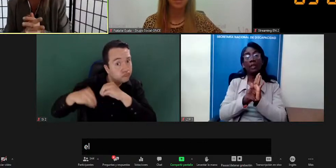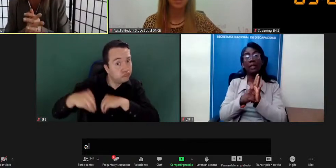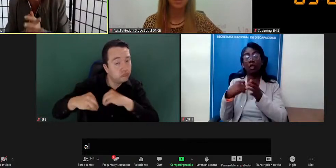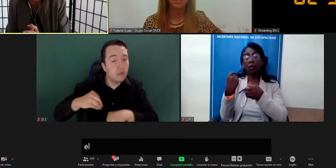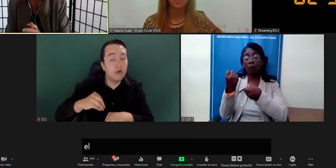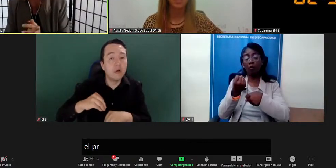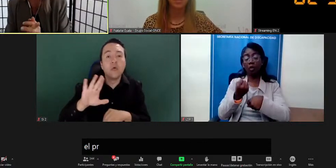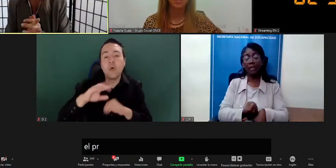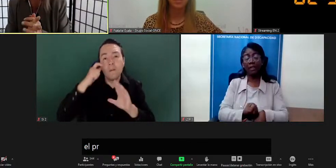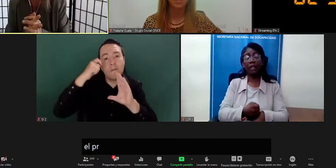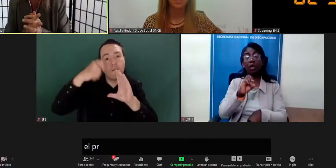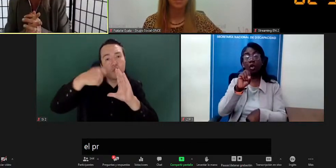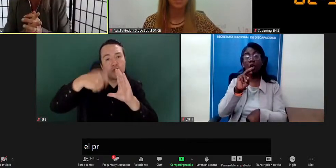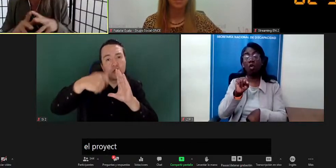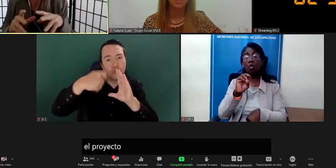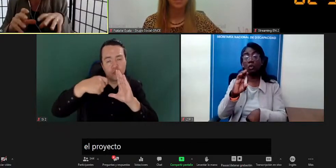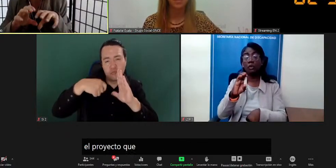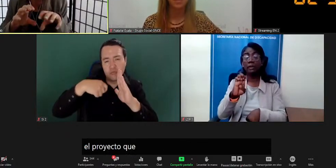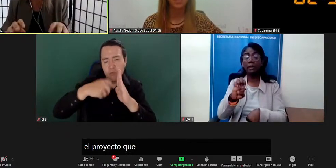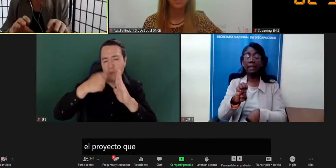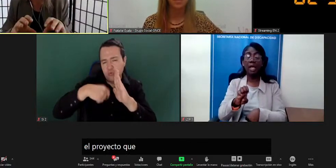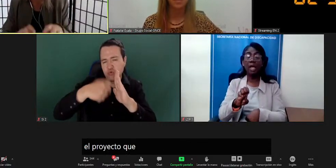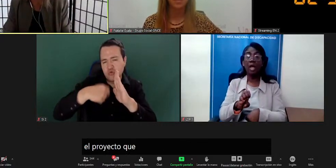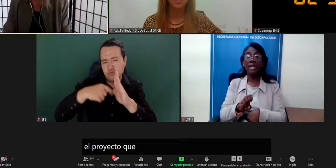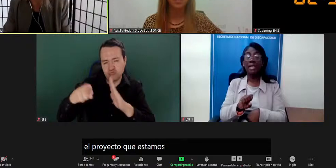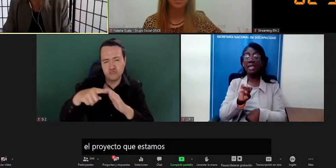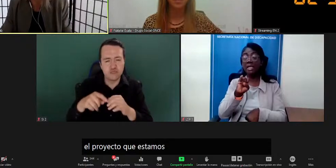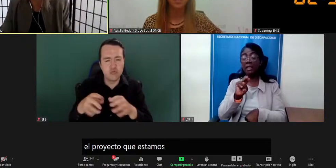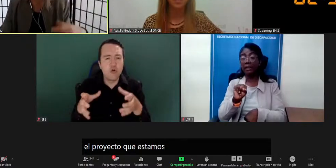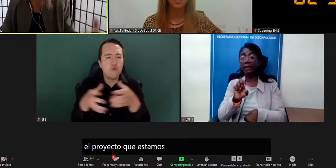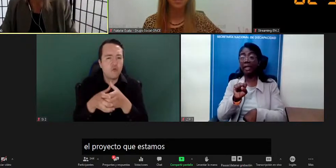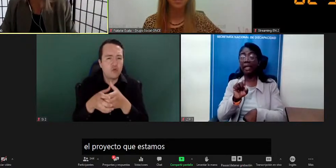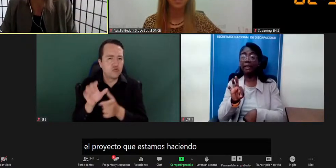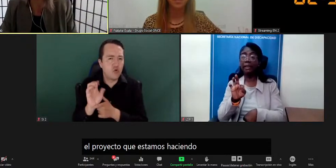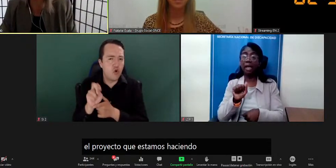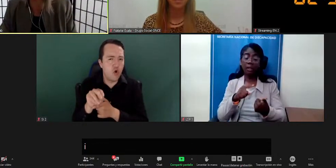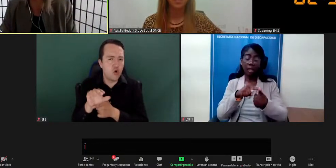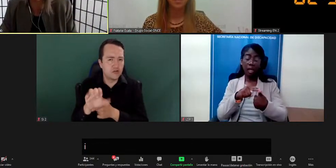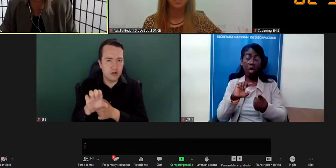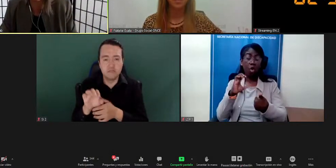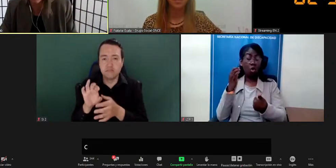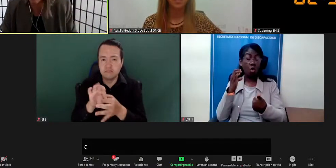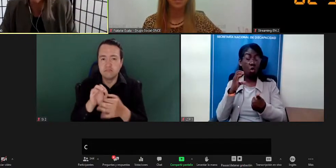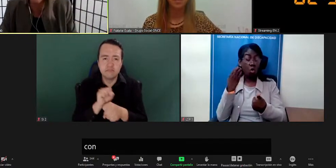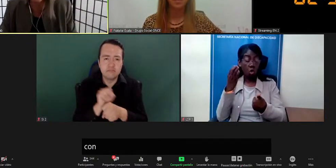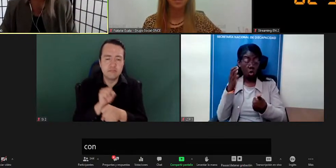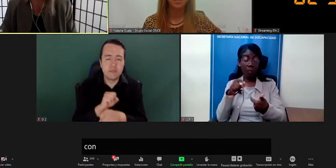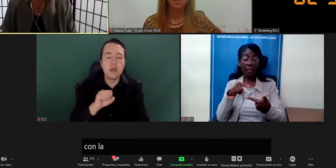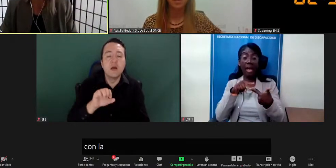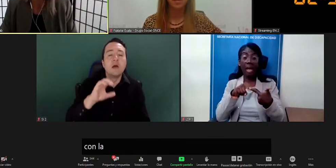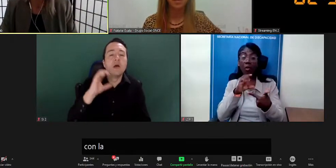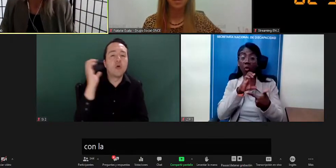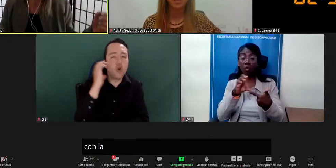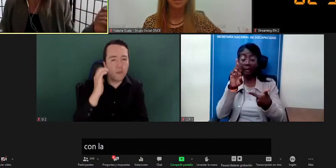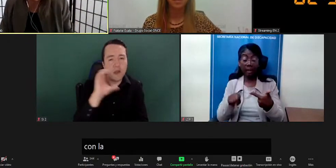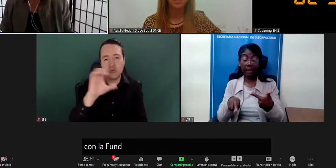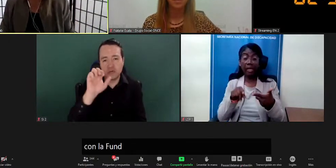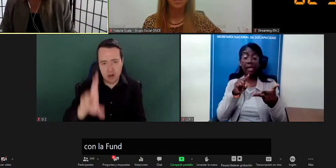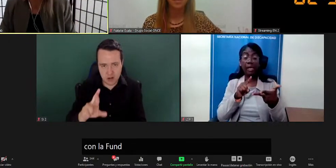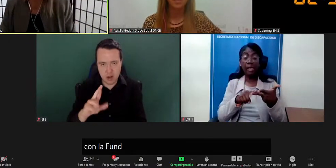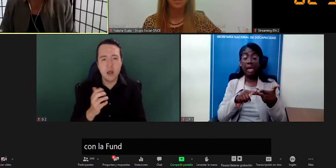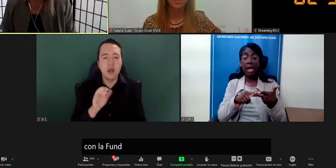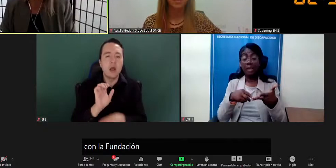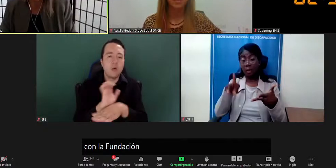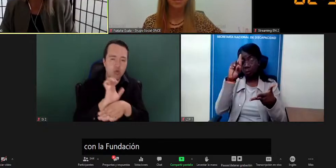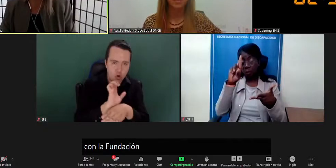working on with fundacion on saying said that we are executing this in four countries colombia costa rica ecuador and